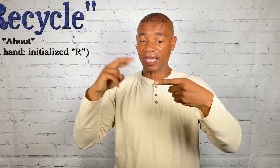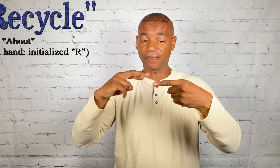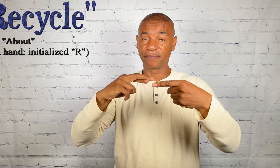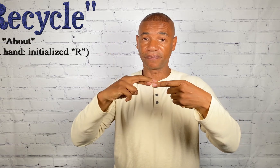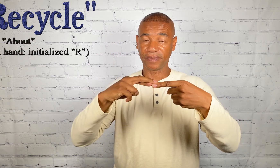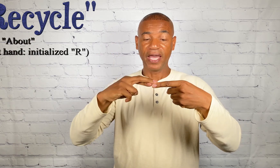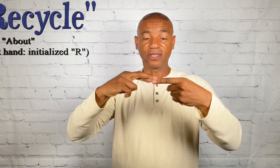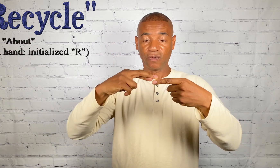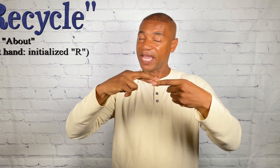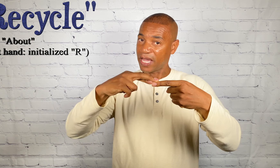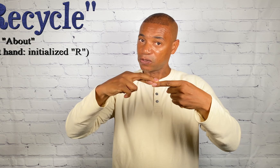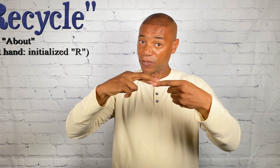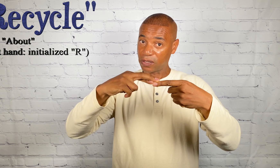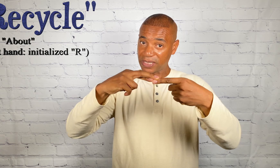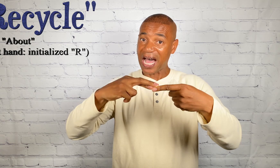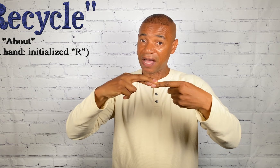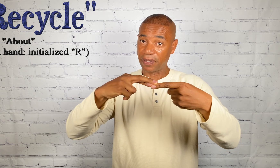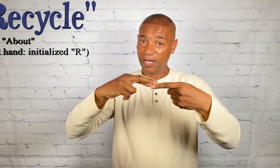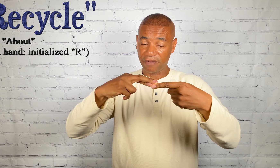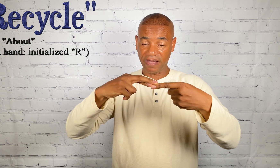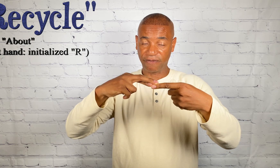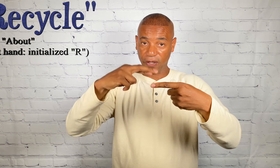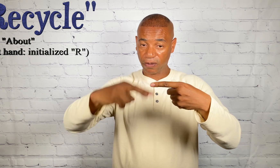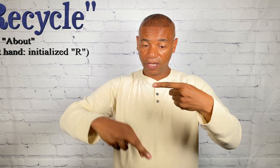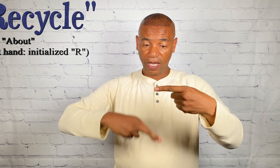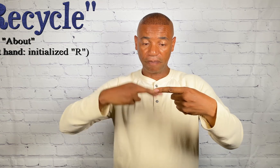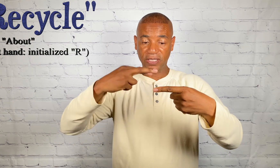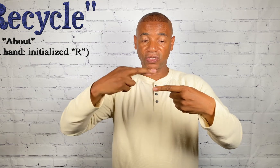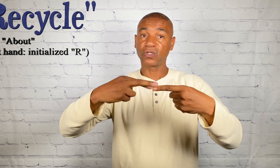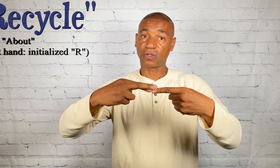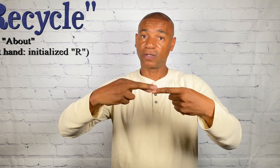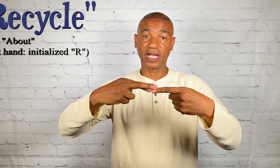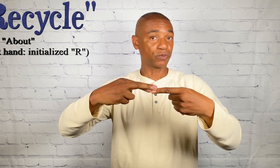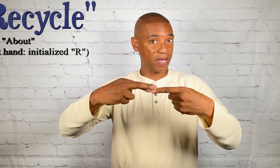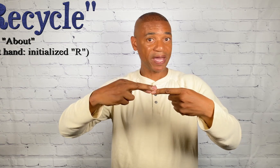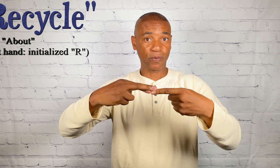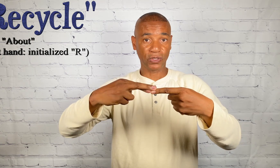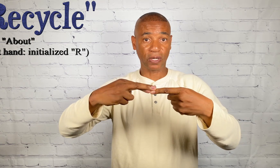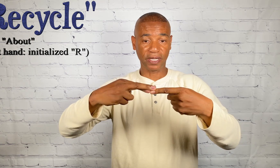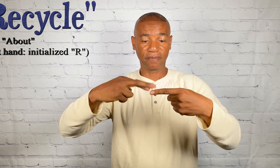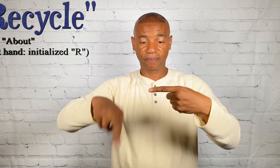hand. The right hand goes right on top of that finger and makes a circle and comes right back where it started.